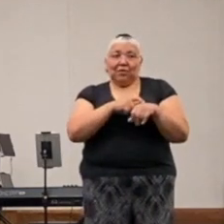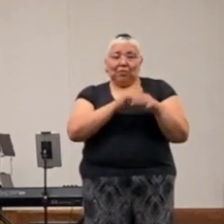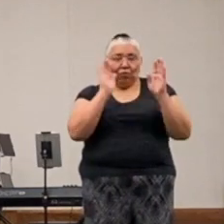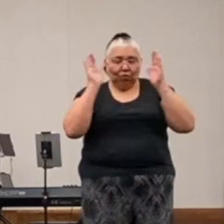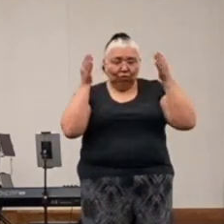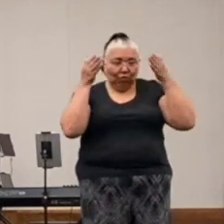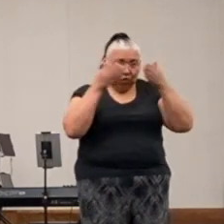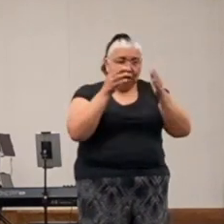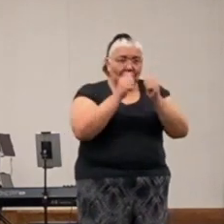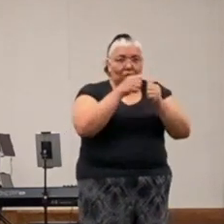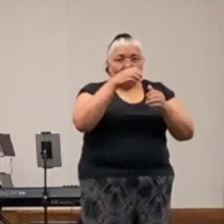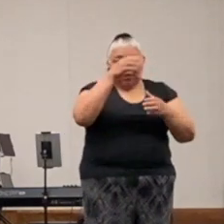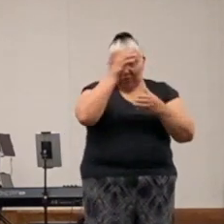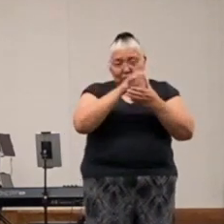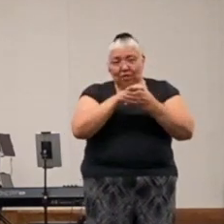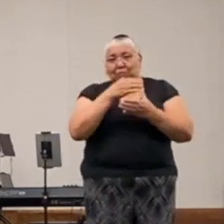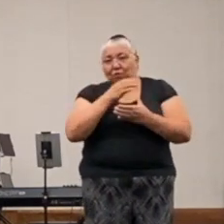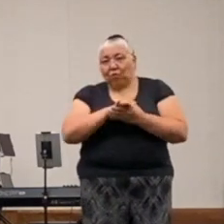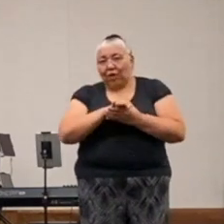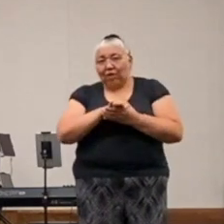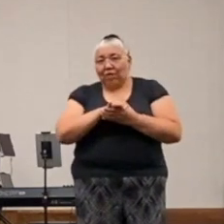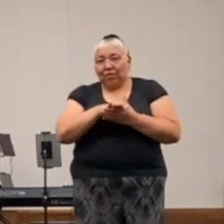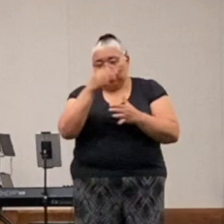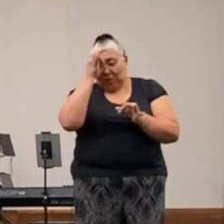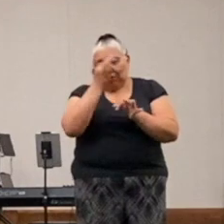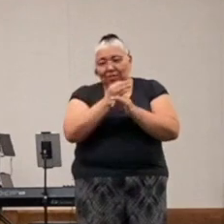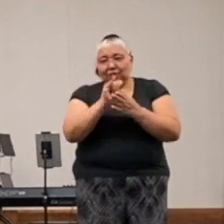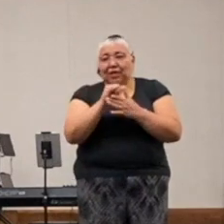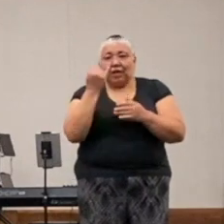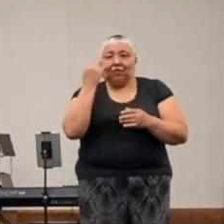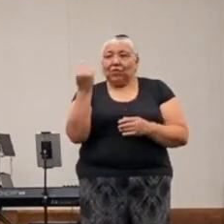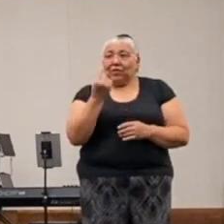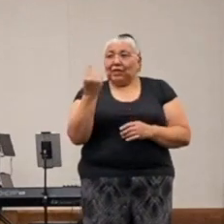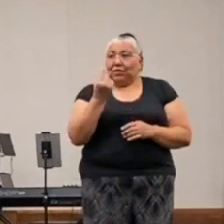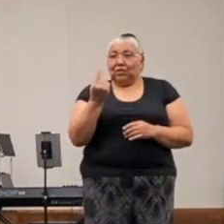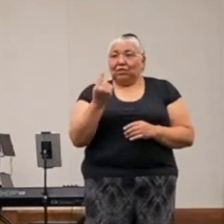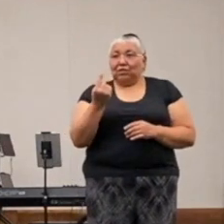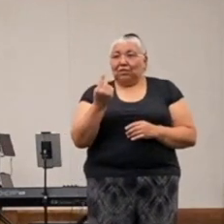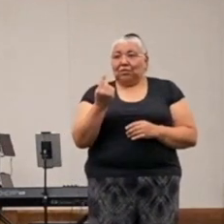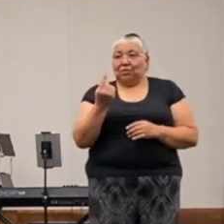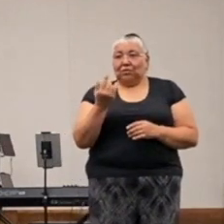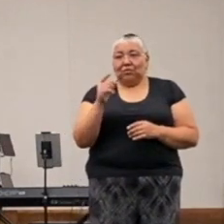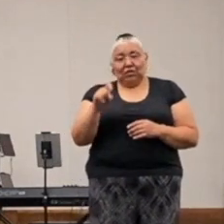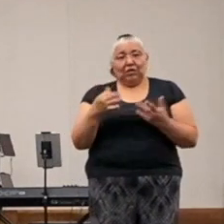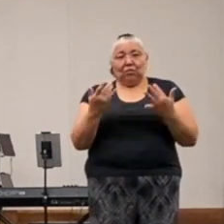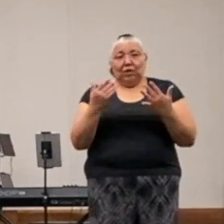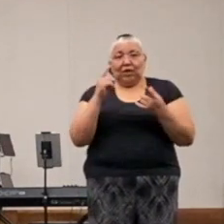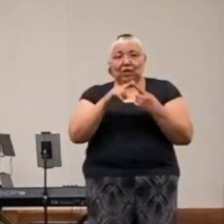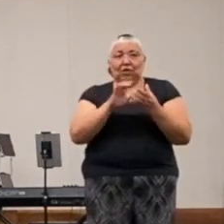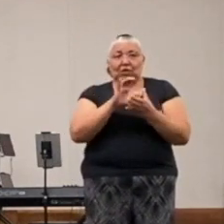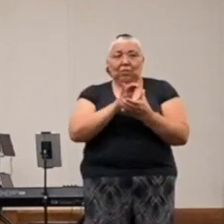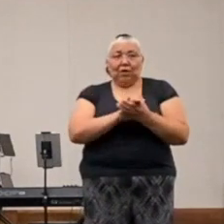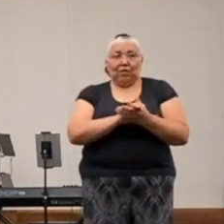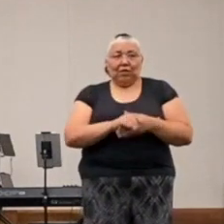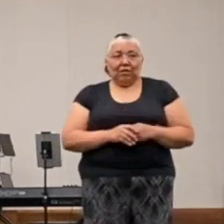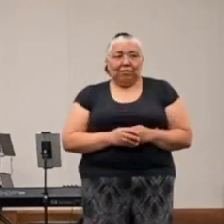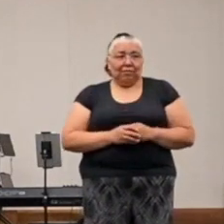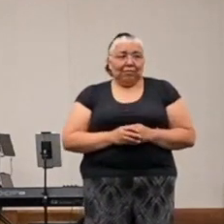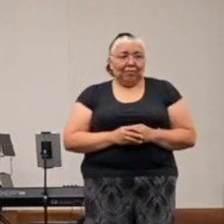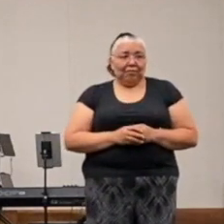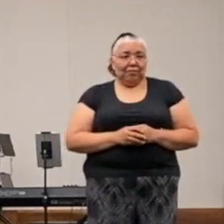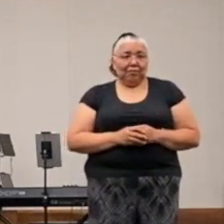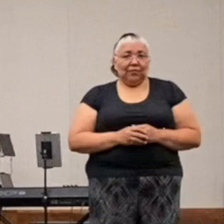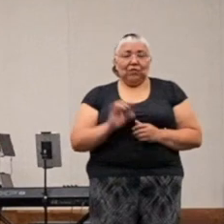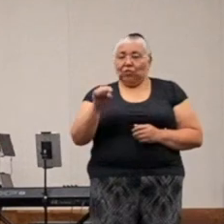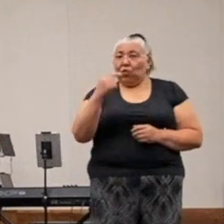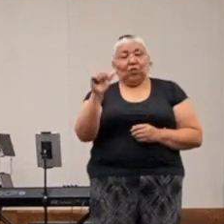and be faithful to them. And if you're single, well, you need to wait until you're married. That's right. Say, there's